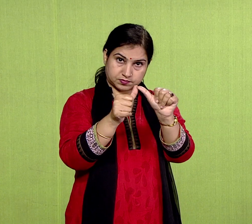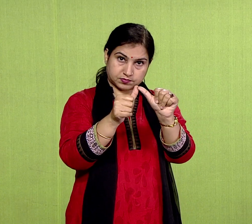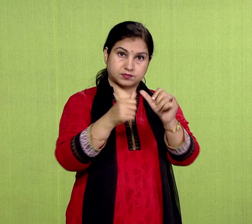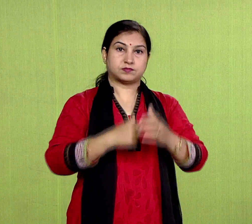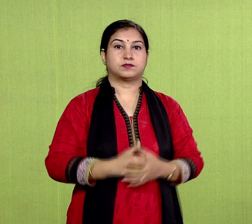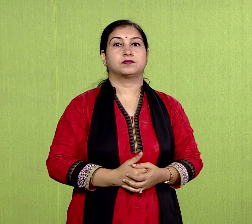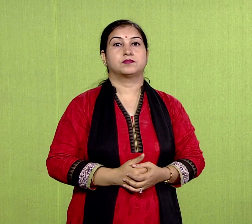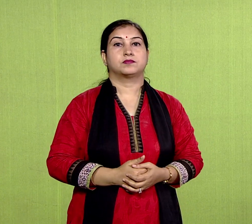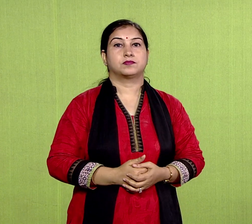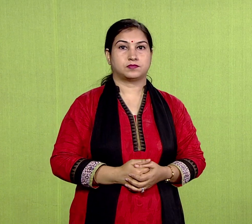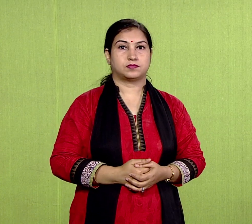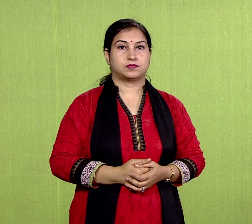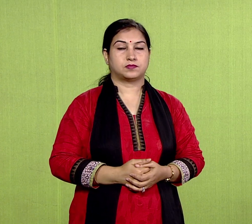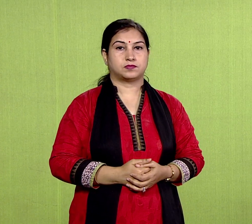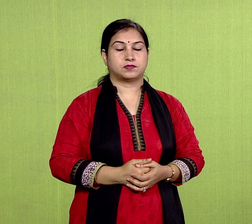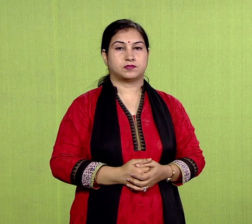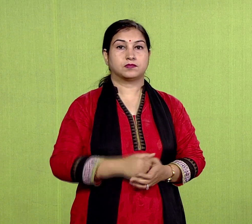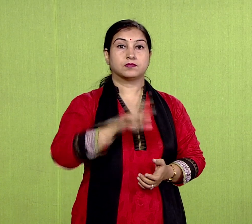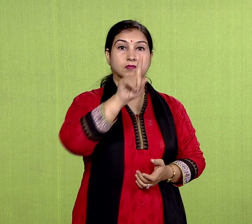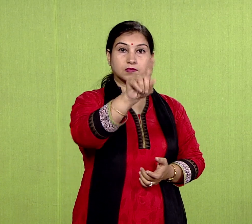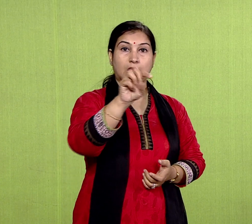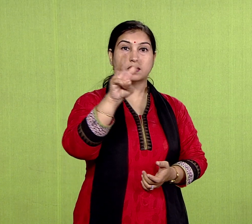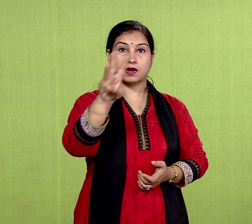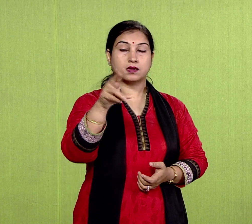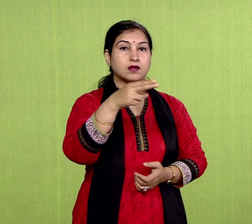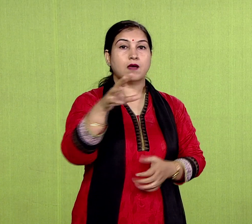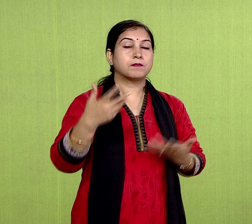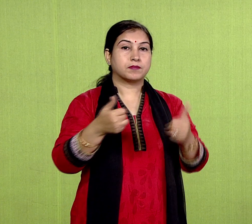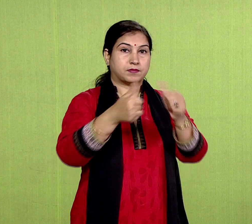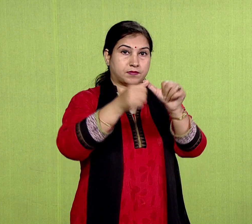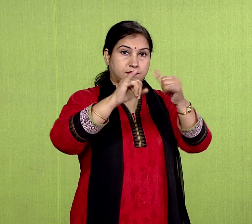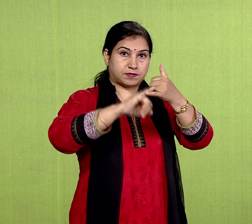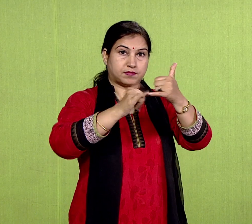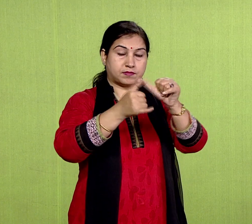13 is Asaka.